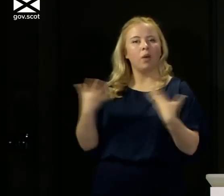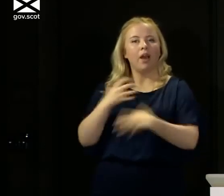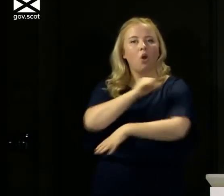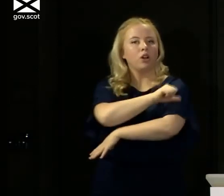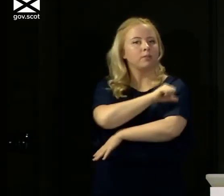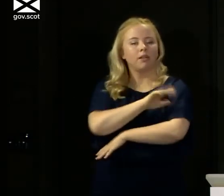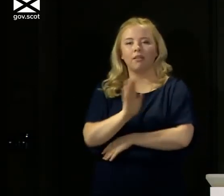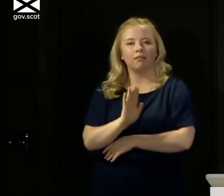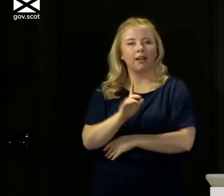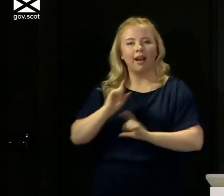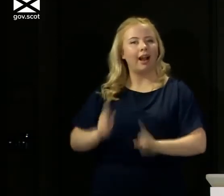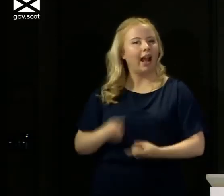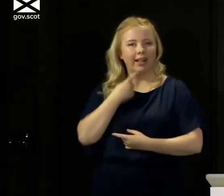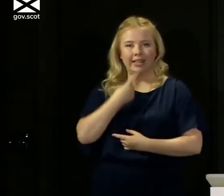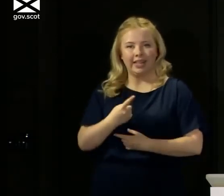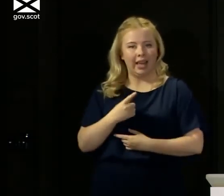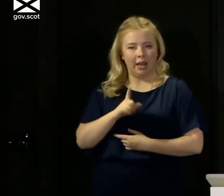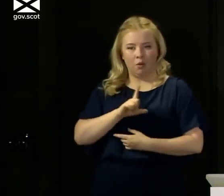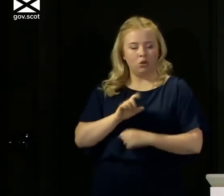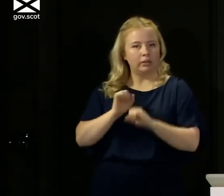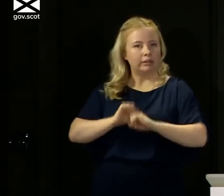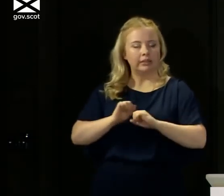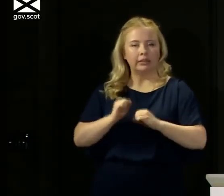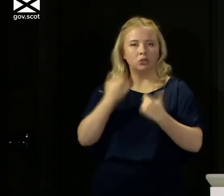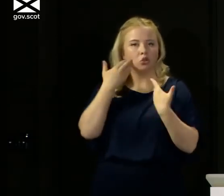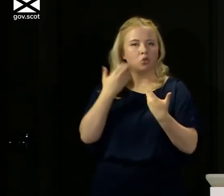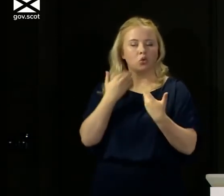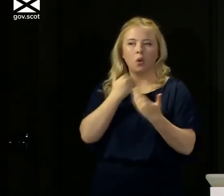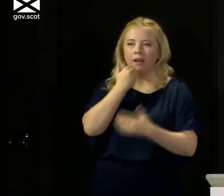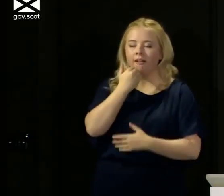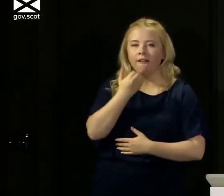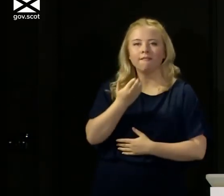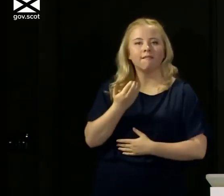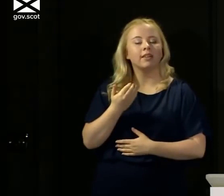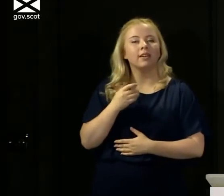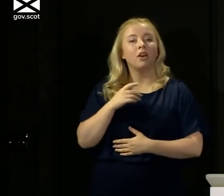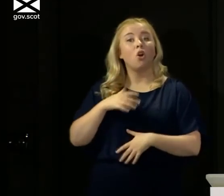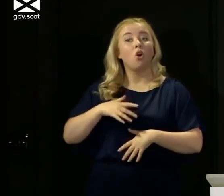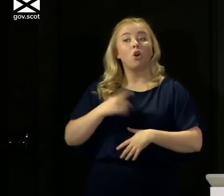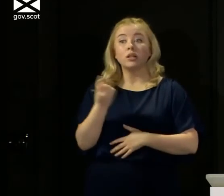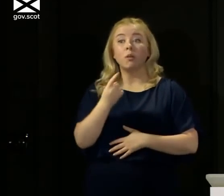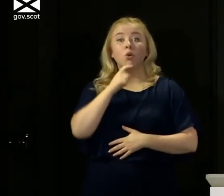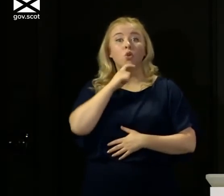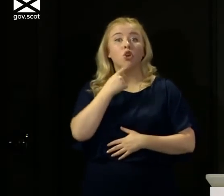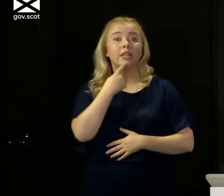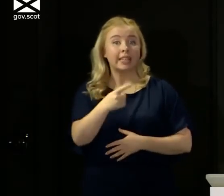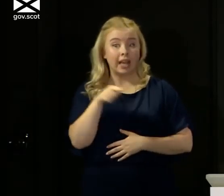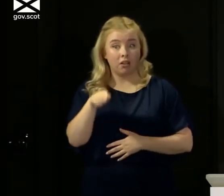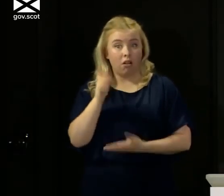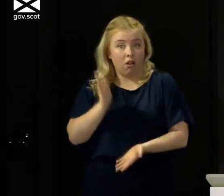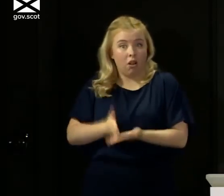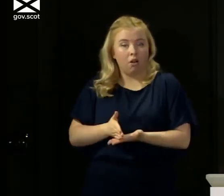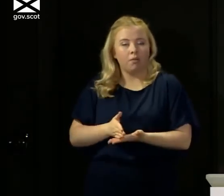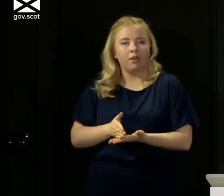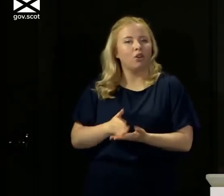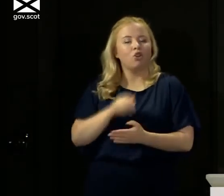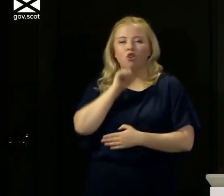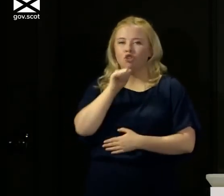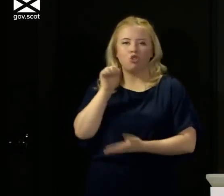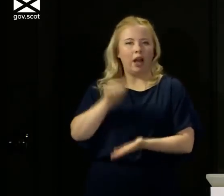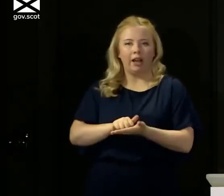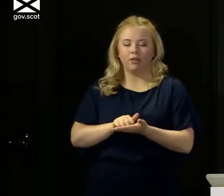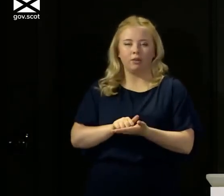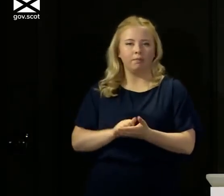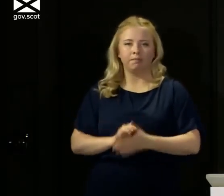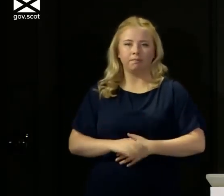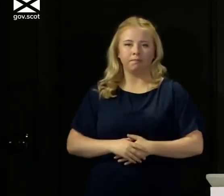don't know enough yet to draw that conclusion definitively. So anybody that said that was the case would not be accurate